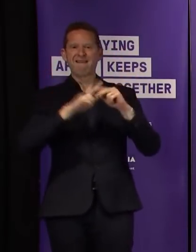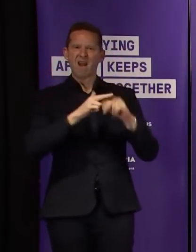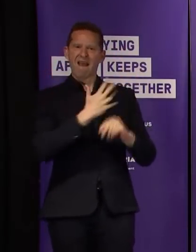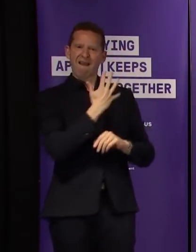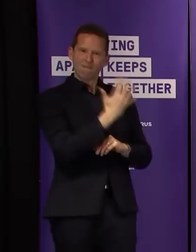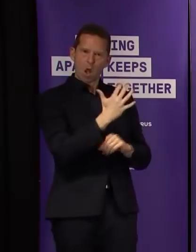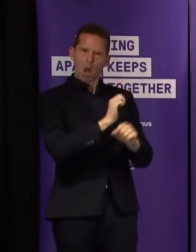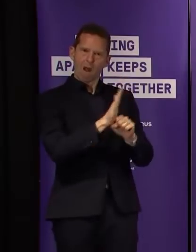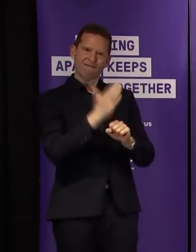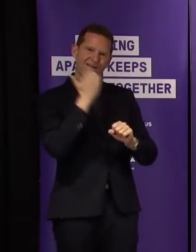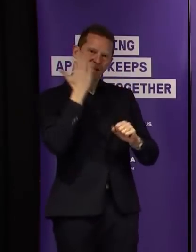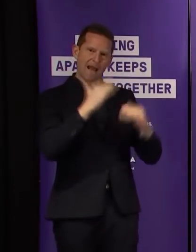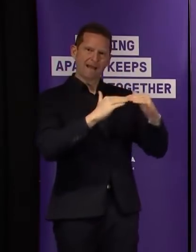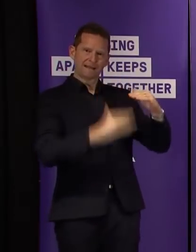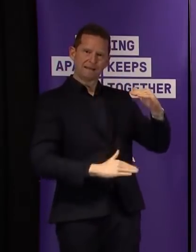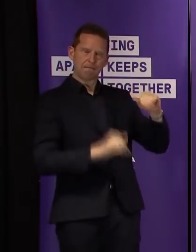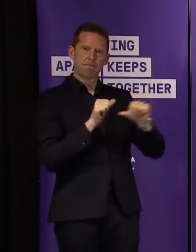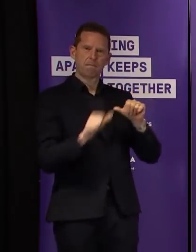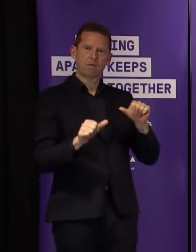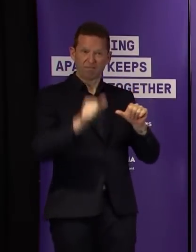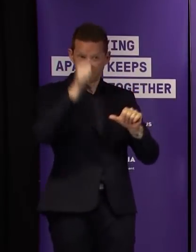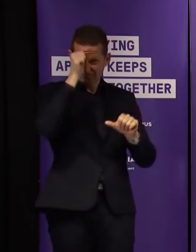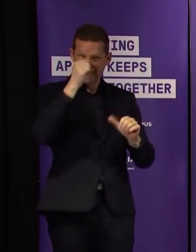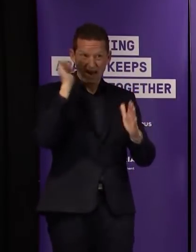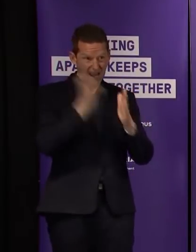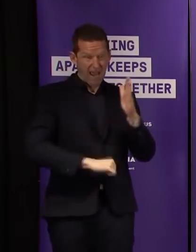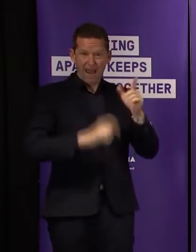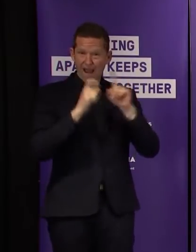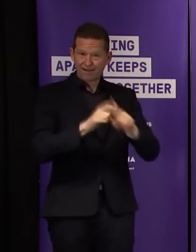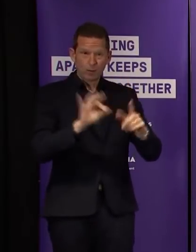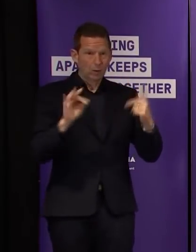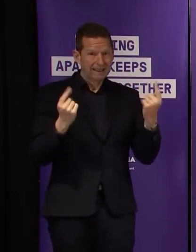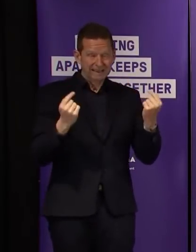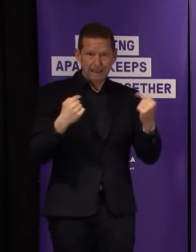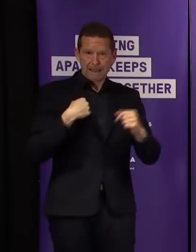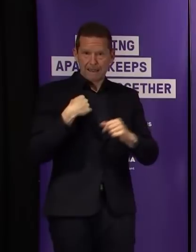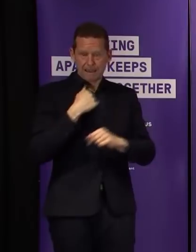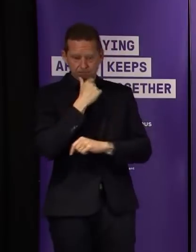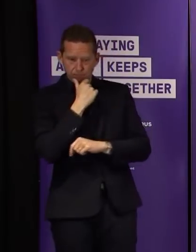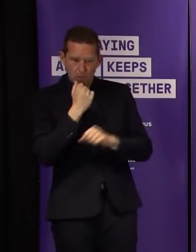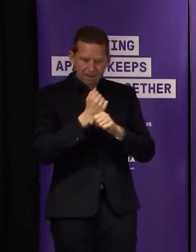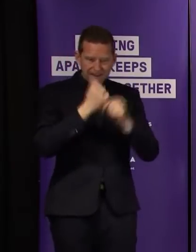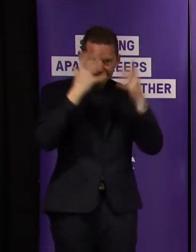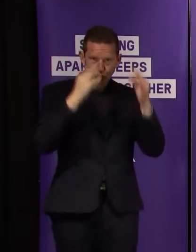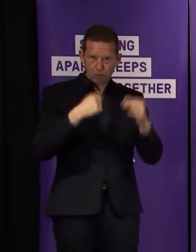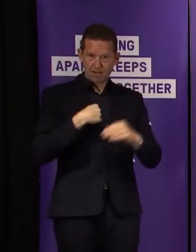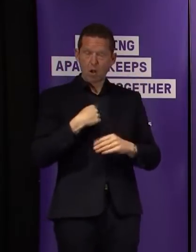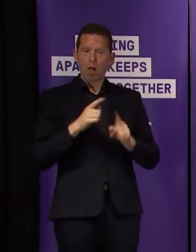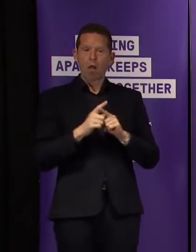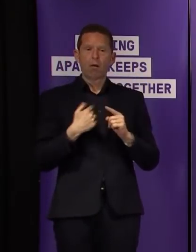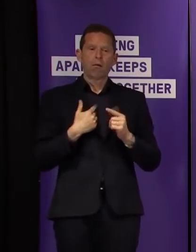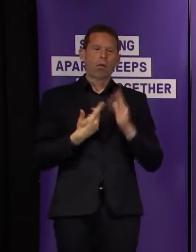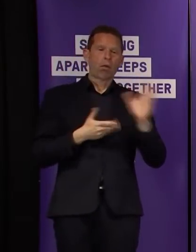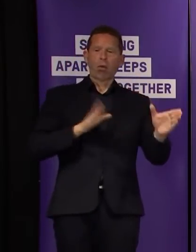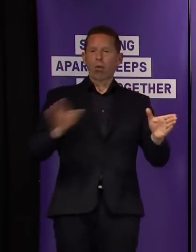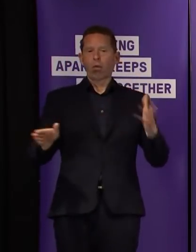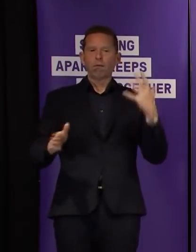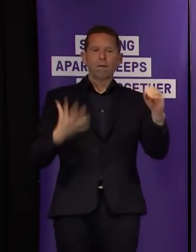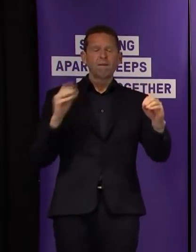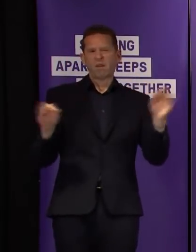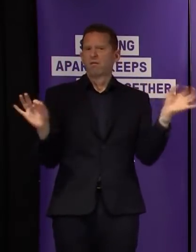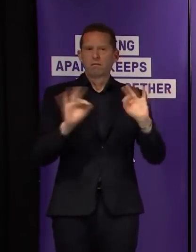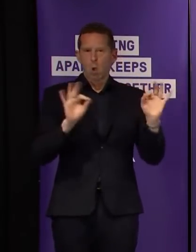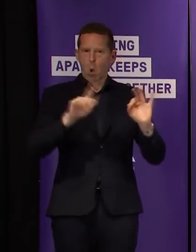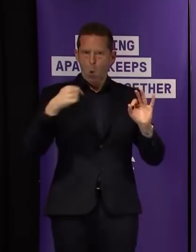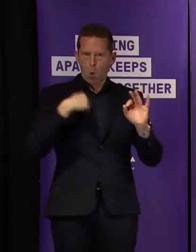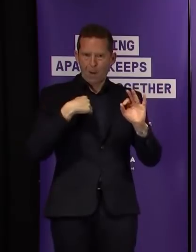tough as this is, the difficulty in my decision making has not been, oh, this is a genuine line ball 50-50 call. It's not. We either do it